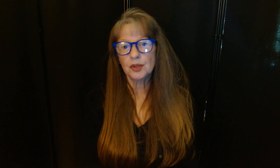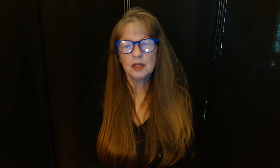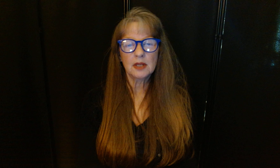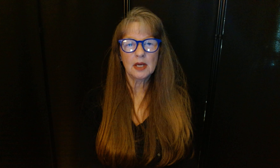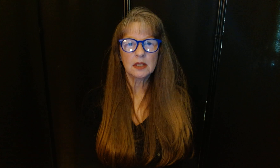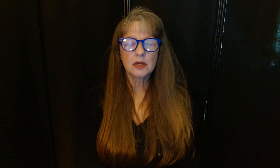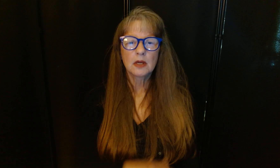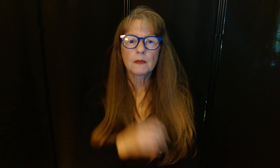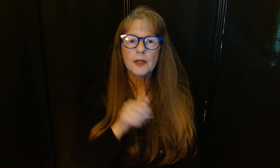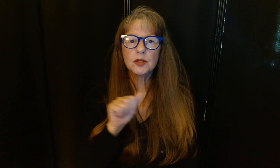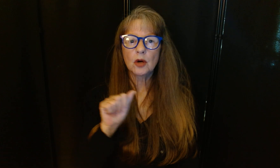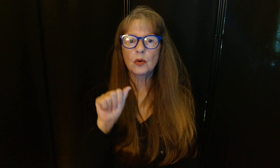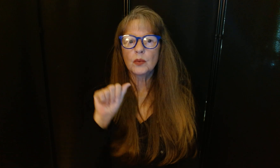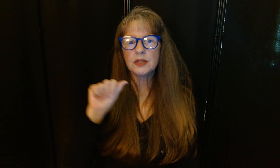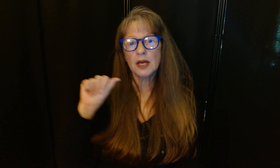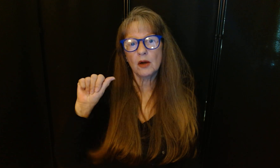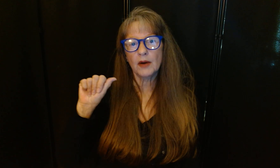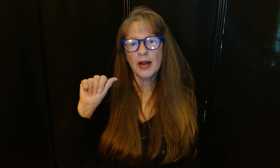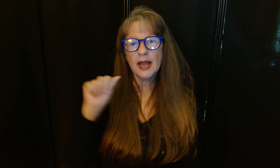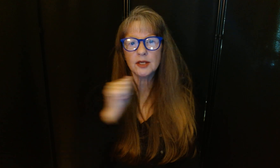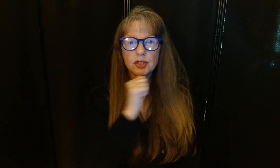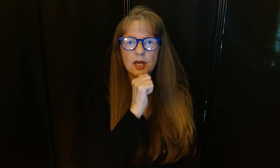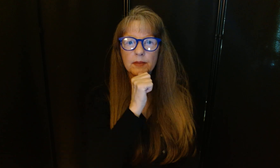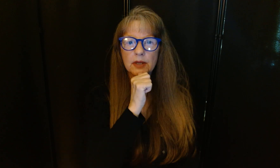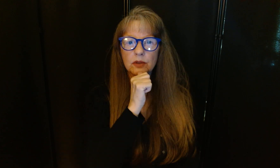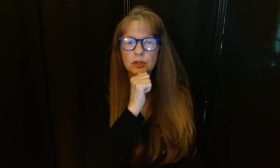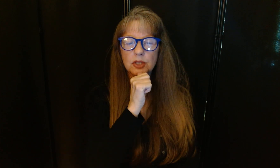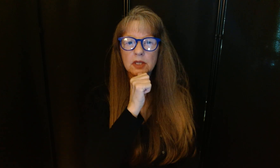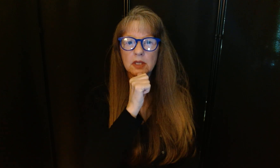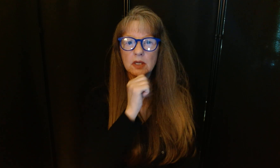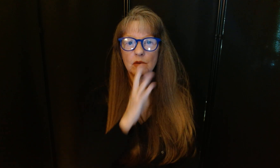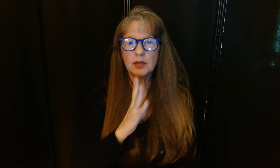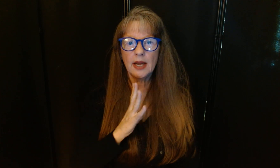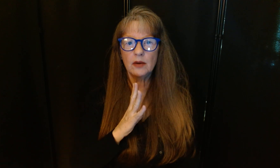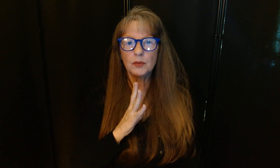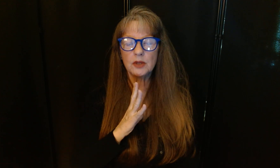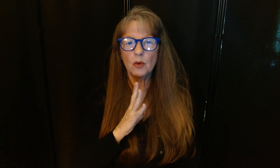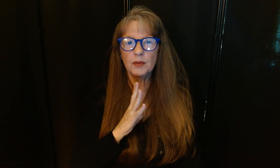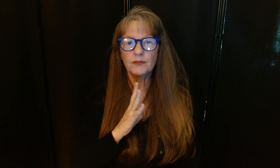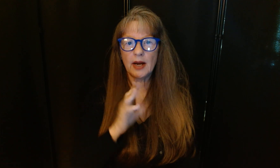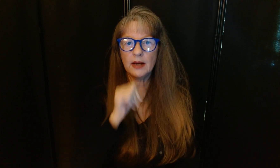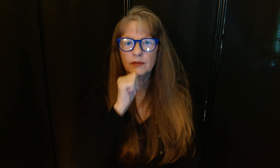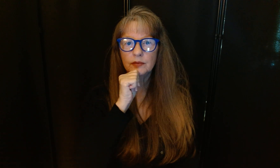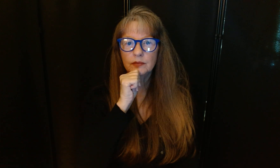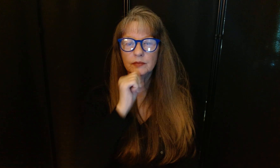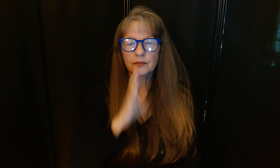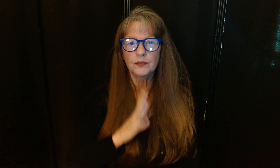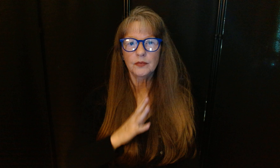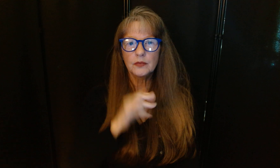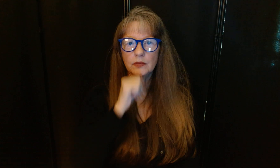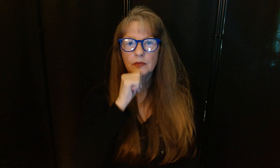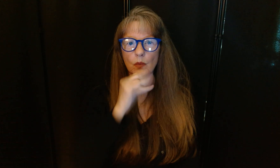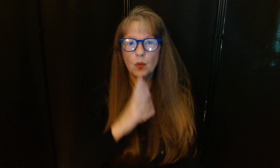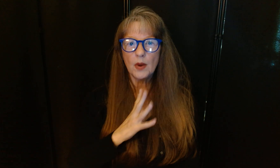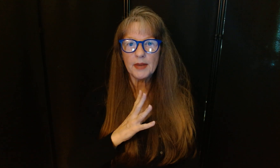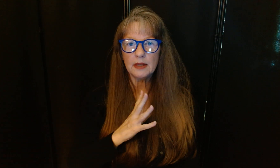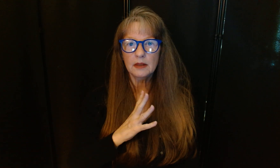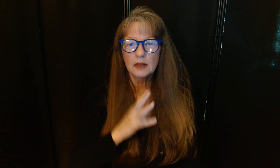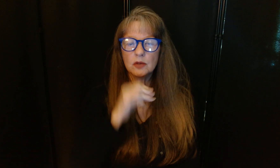that is. So we take our A hand shape at our chin and go down with the open five, women. So you